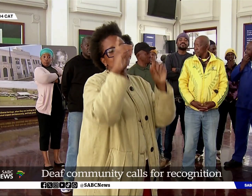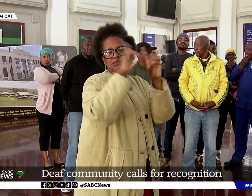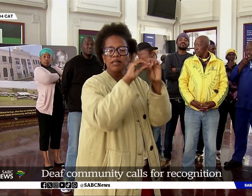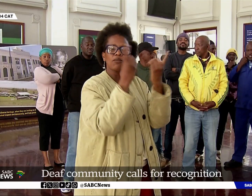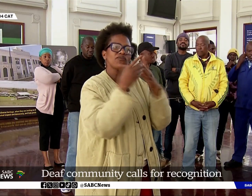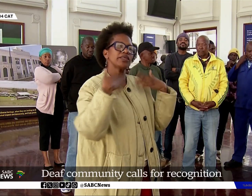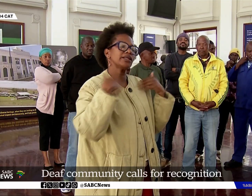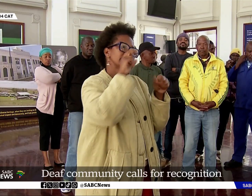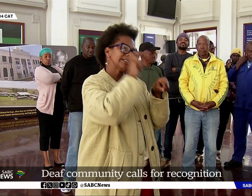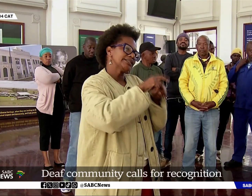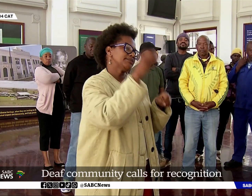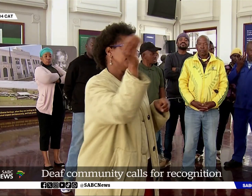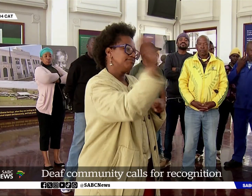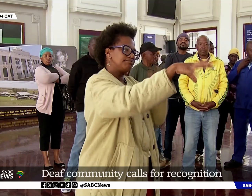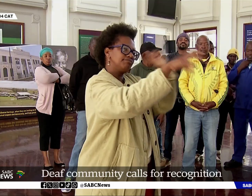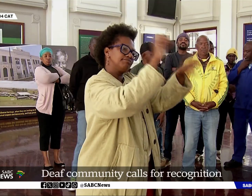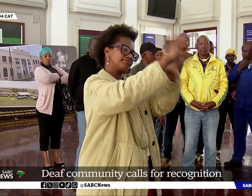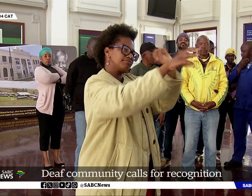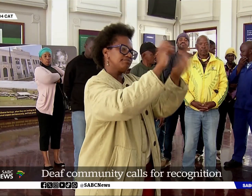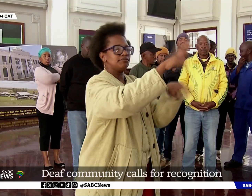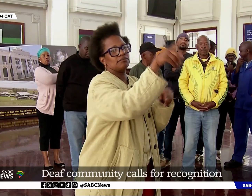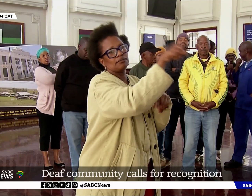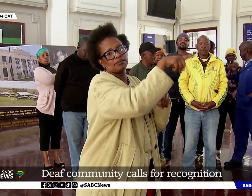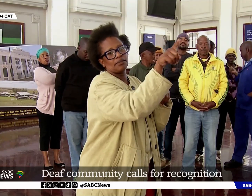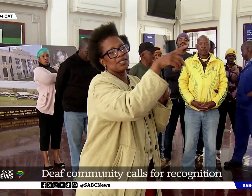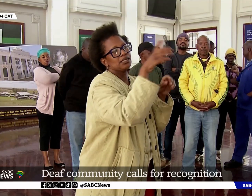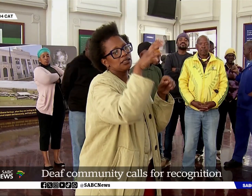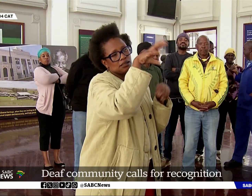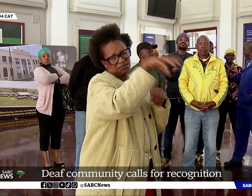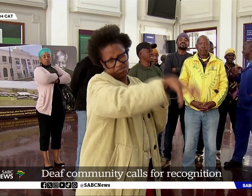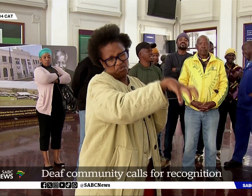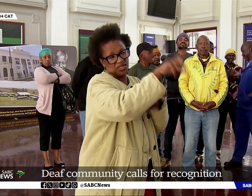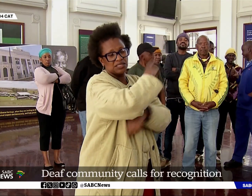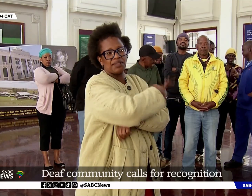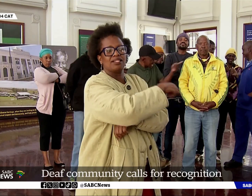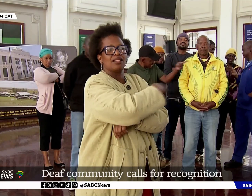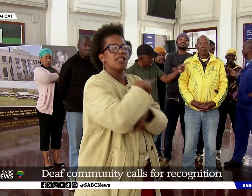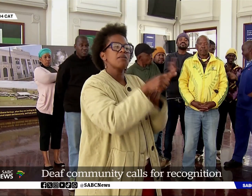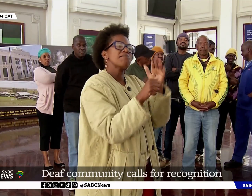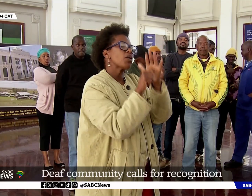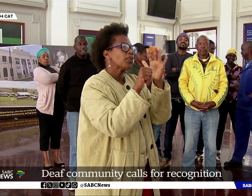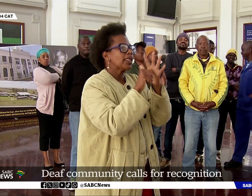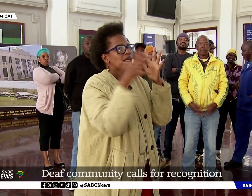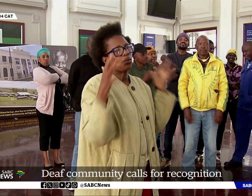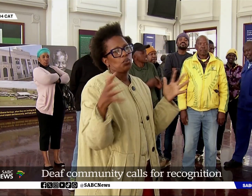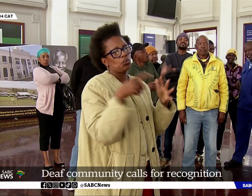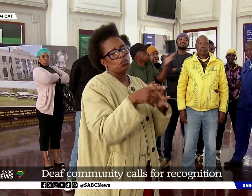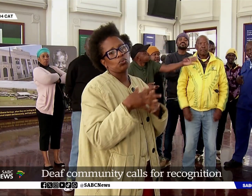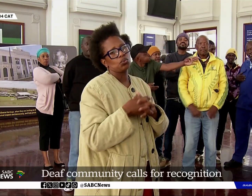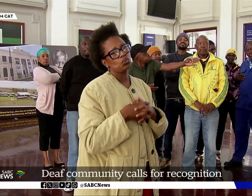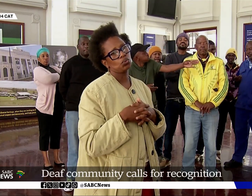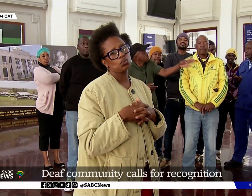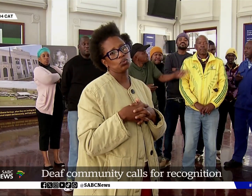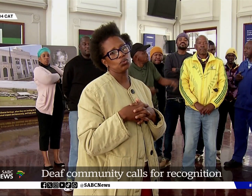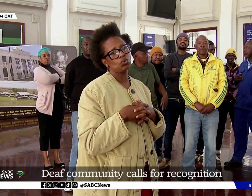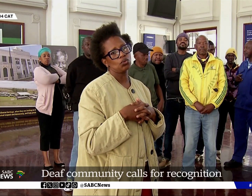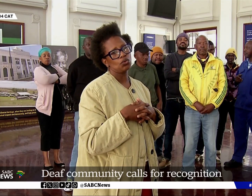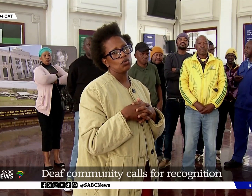things concerning HIV, but we do not have the full information. Please, we need these hospitals for